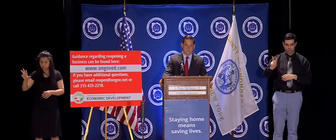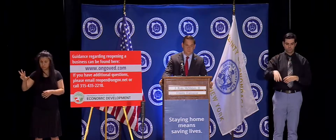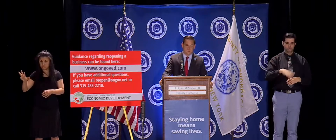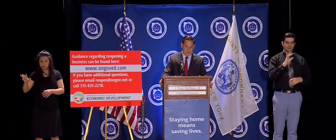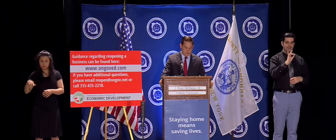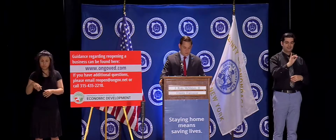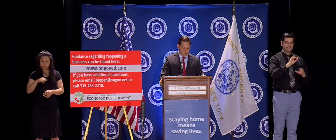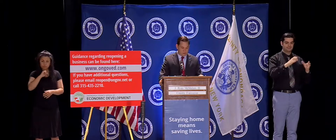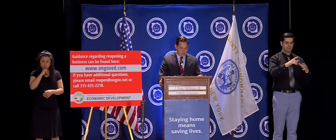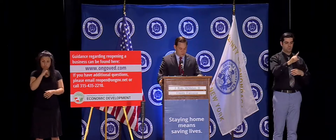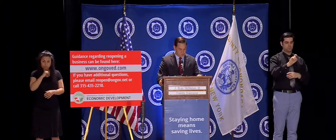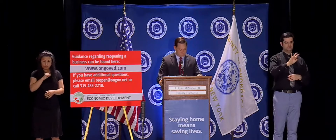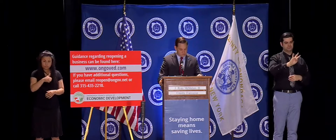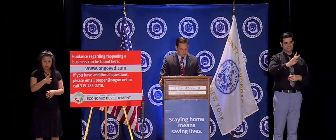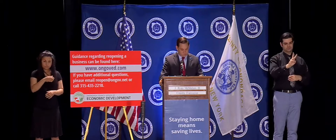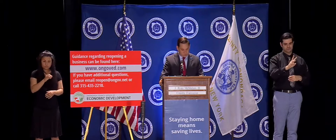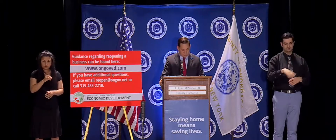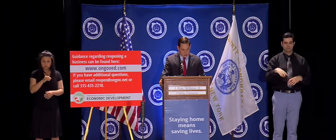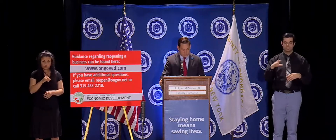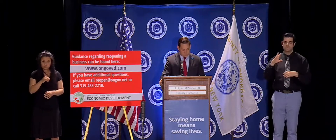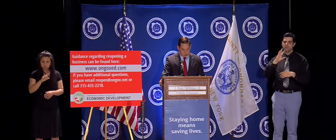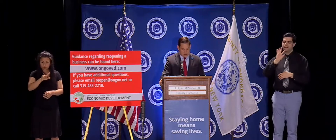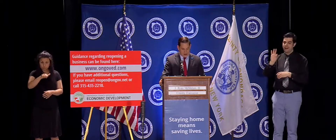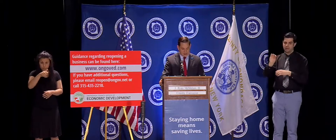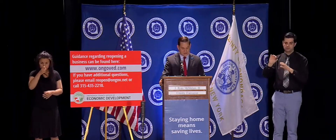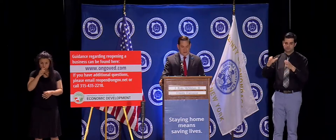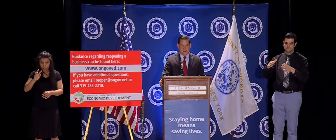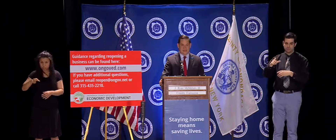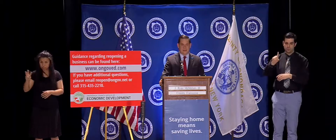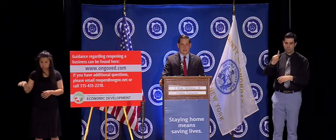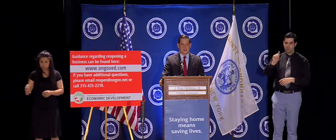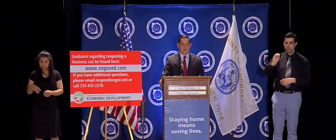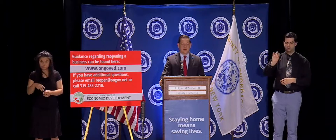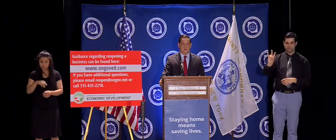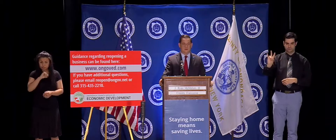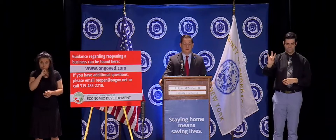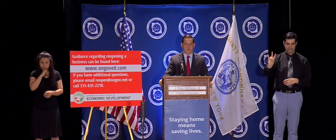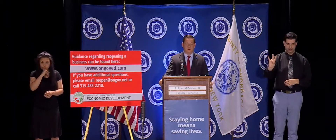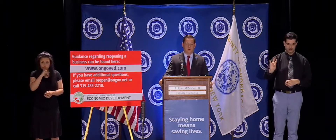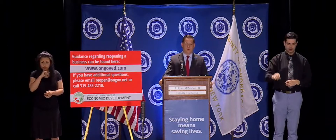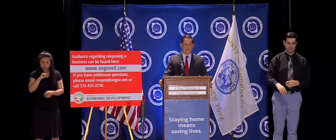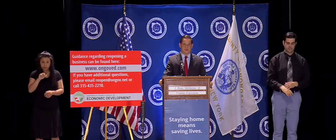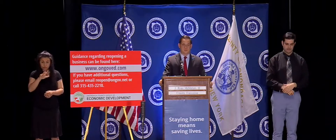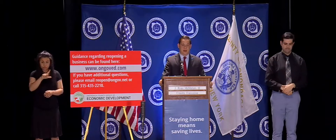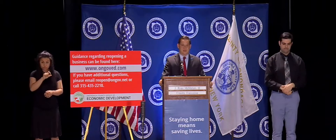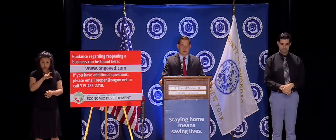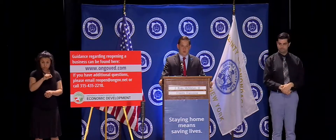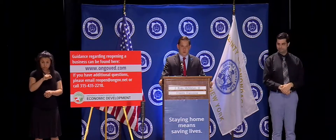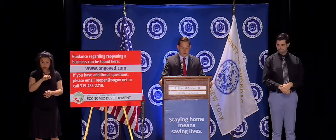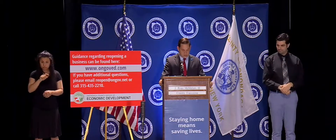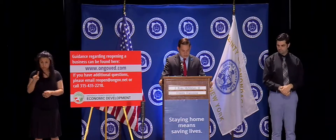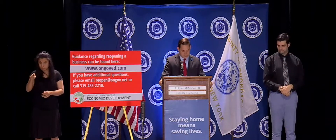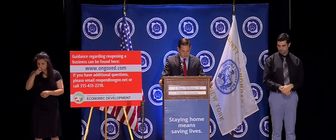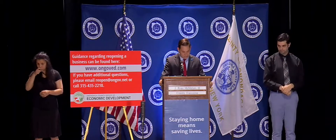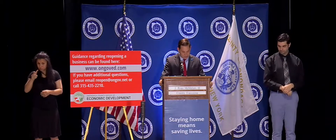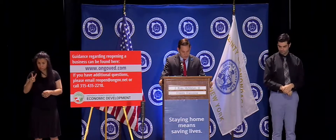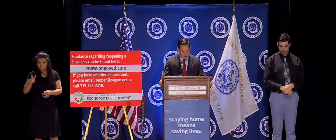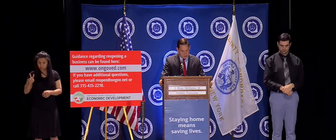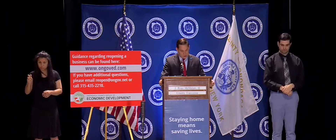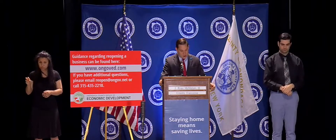279, very, very close. Those are our highest decades of individuals who have tested positive for